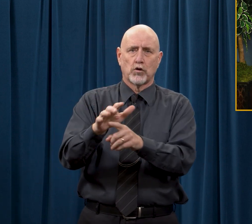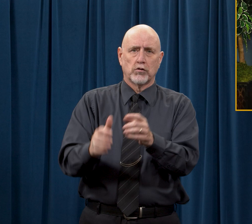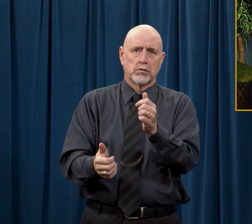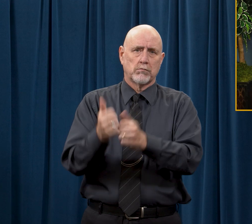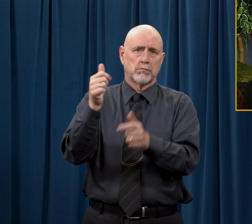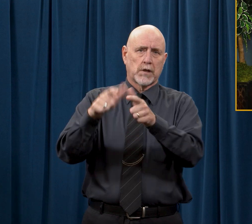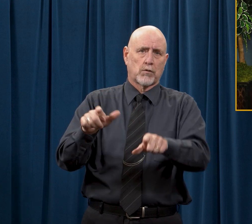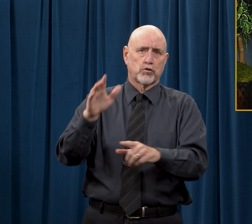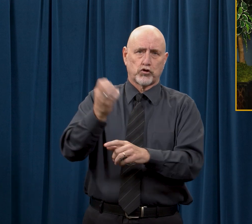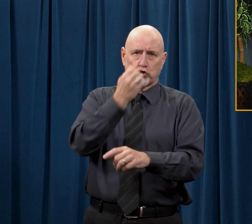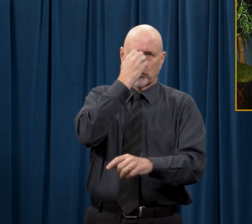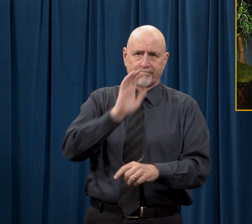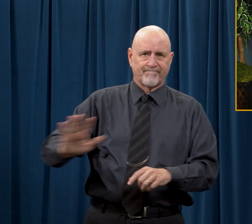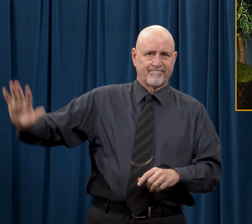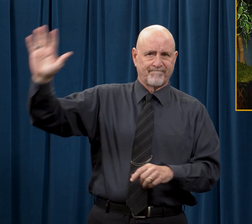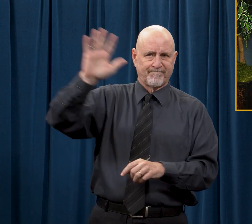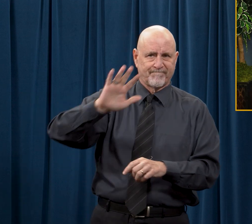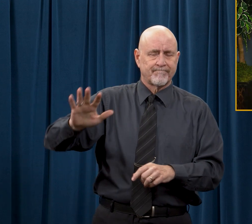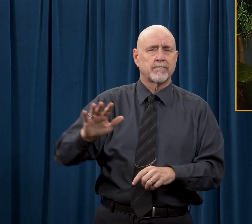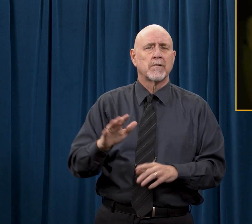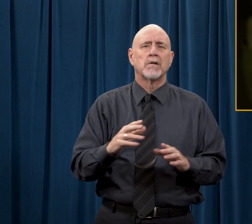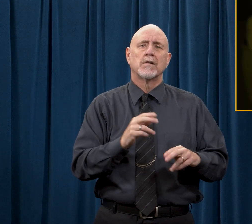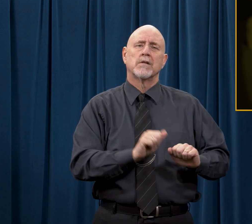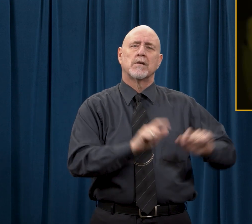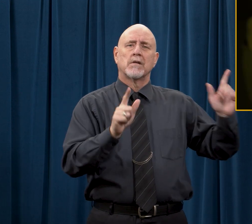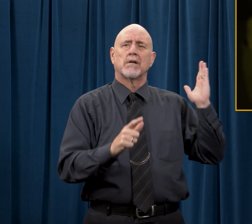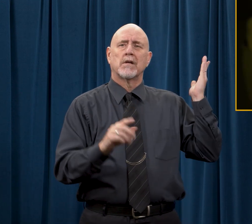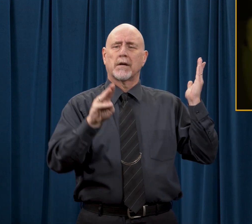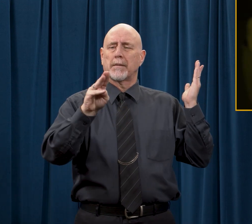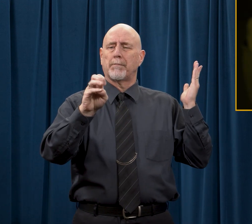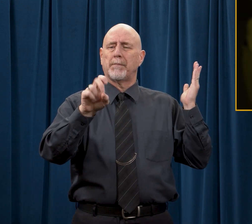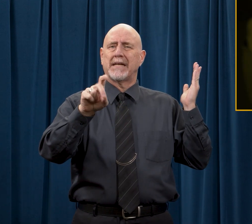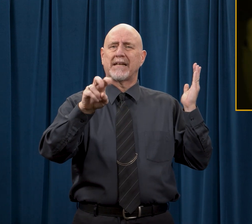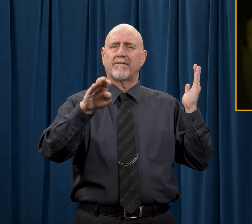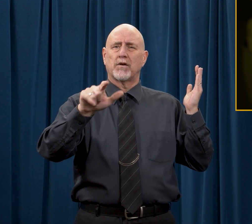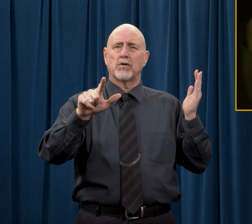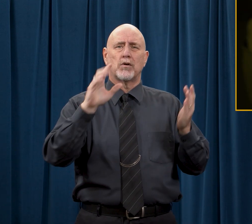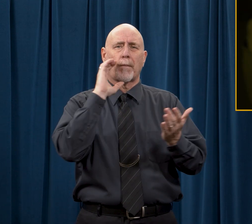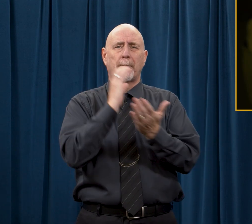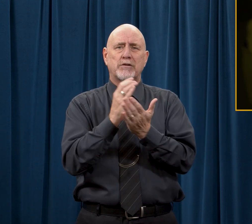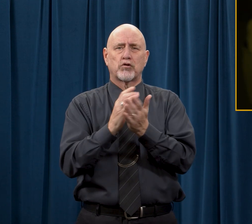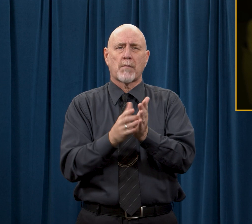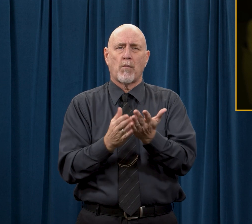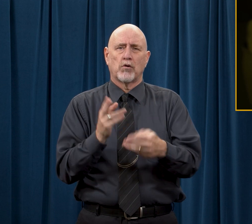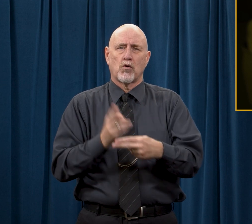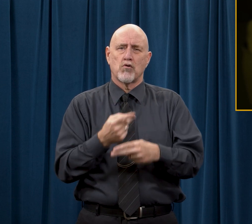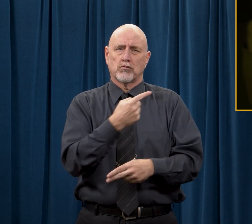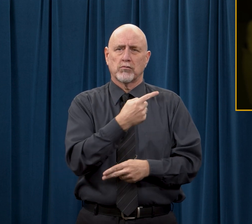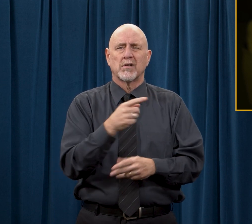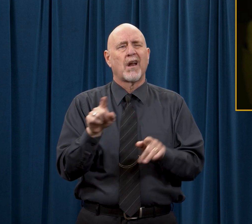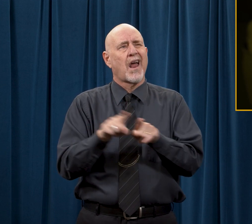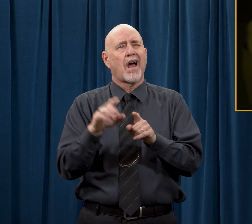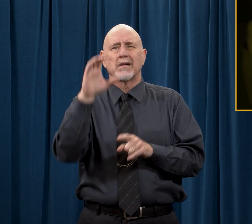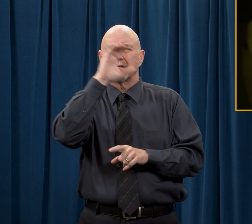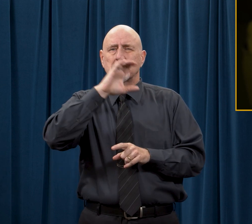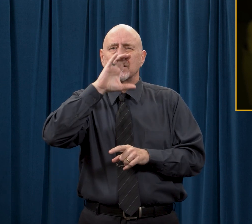spoken by most in all of Europe. Here is what is known as a medieval picture Bible.